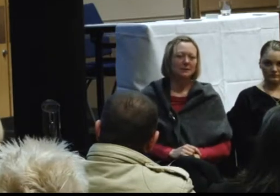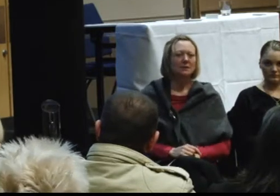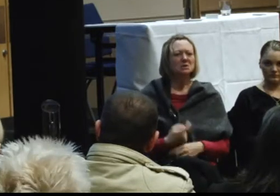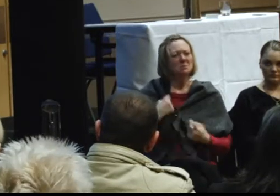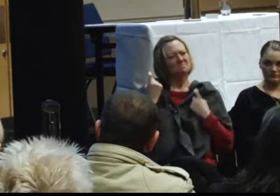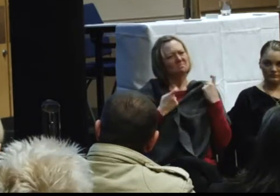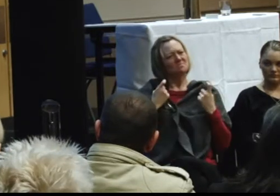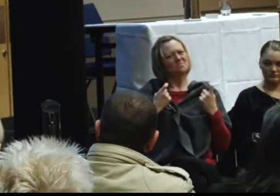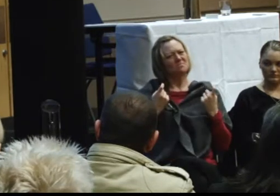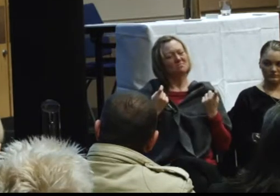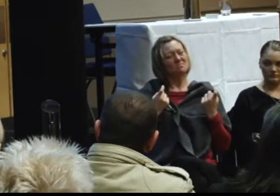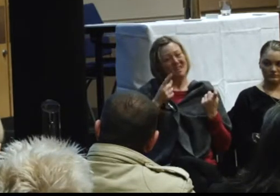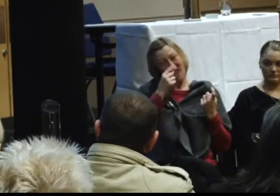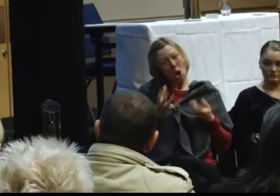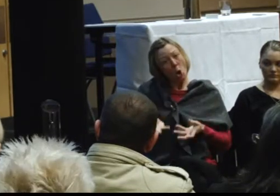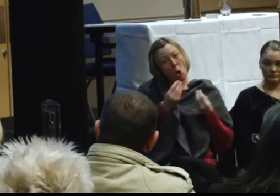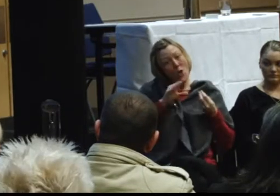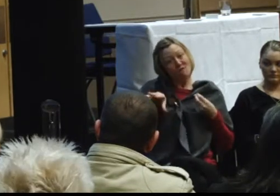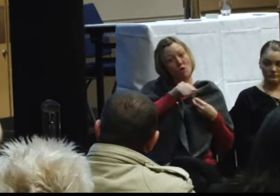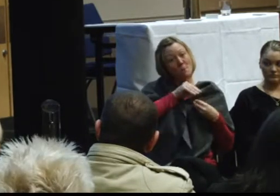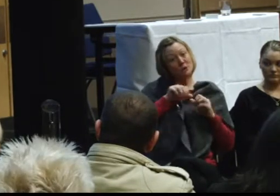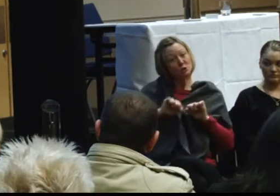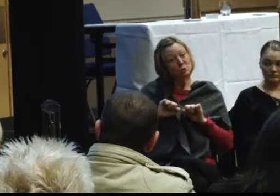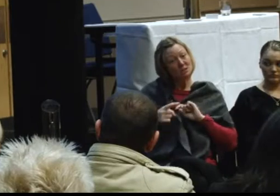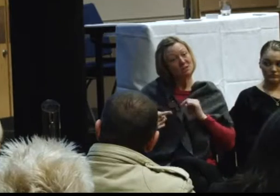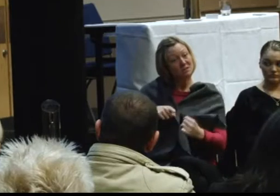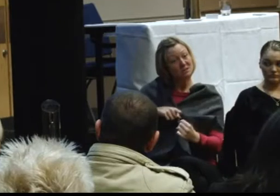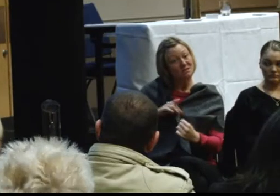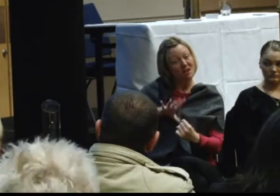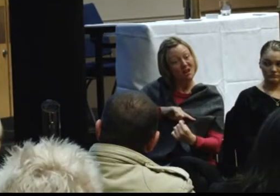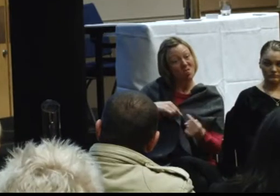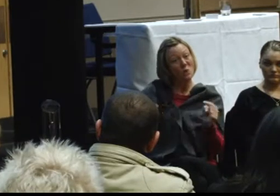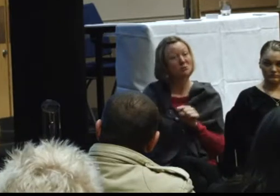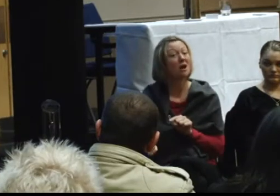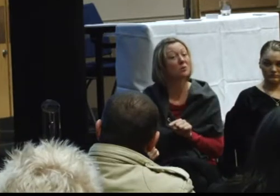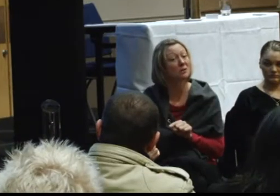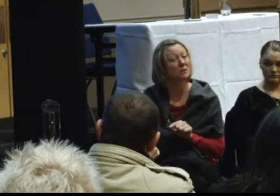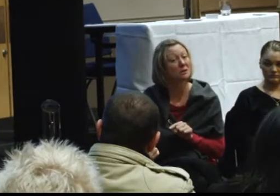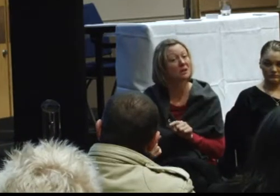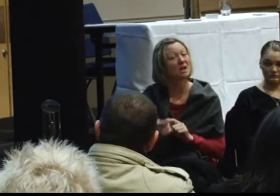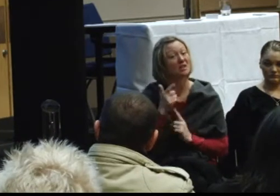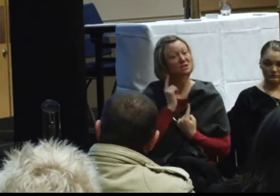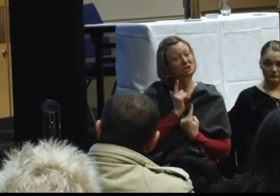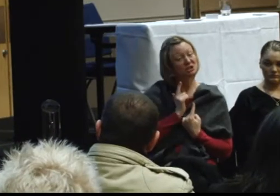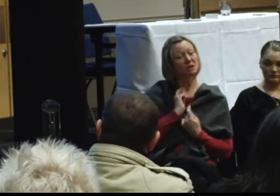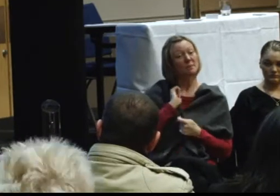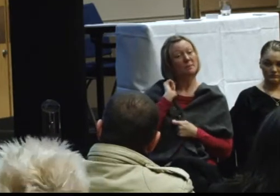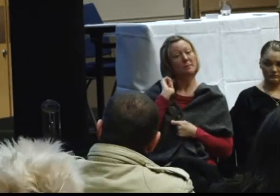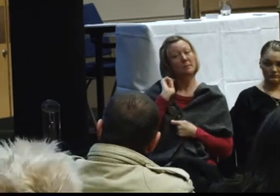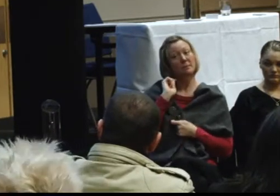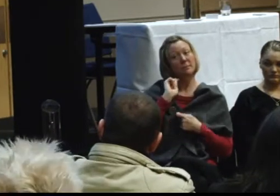any reason why we can't be learning from the students instead rather than the other way around? And that teachers actually become